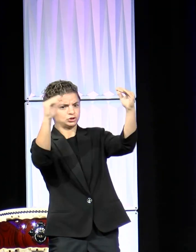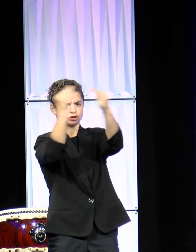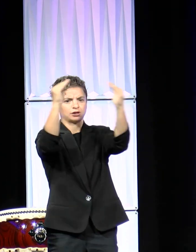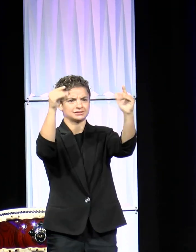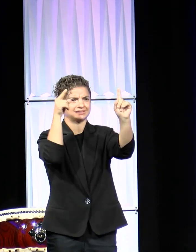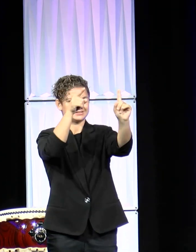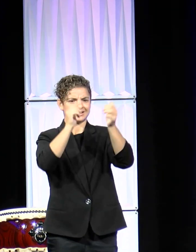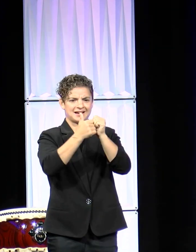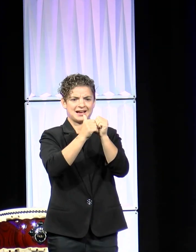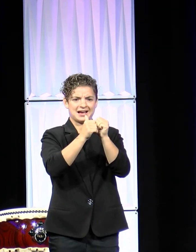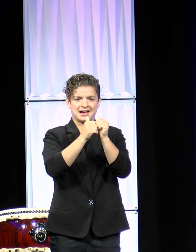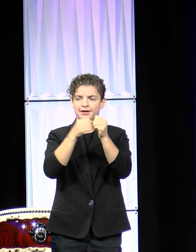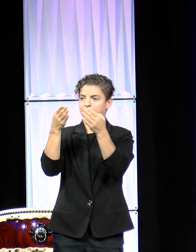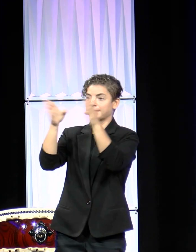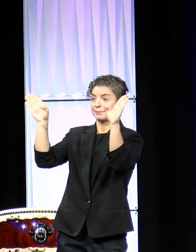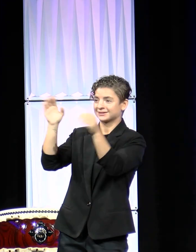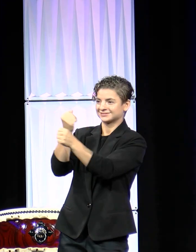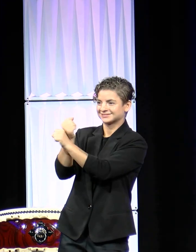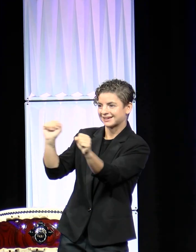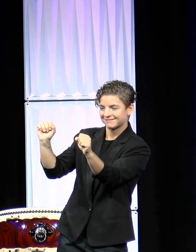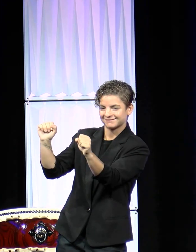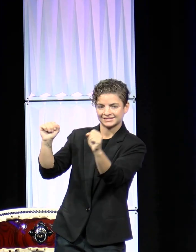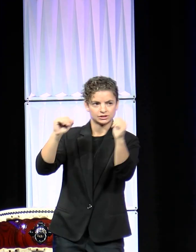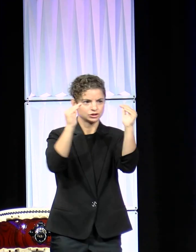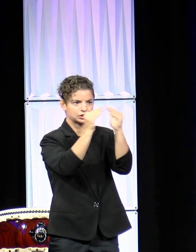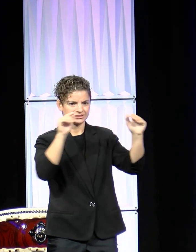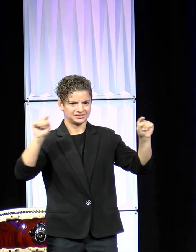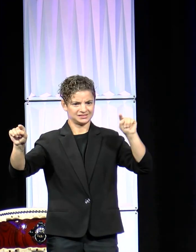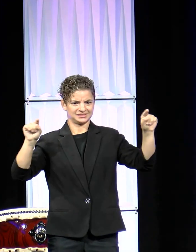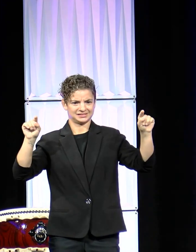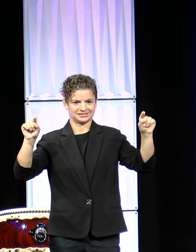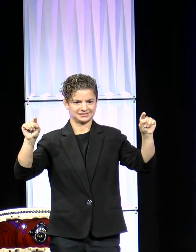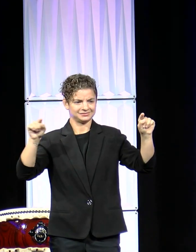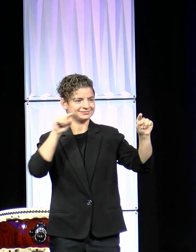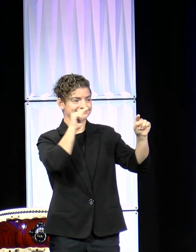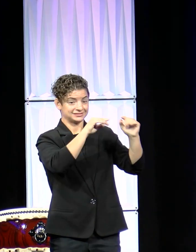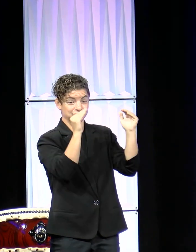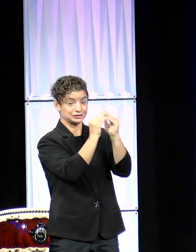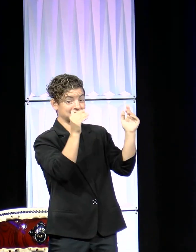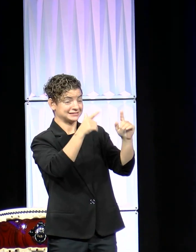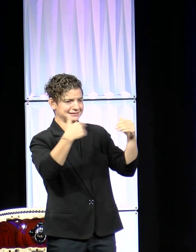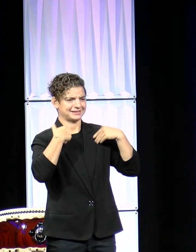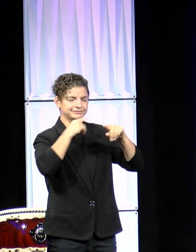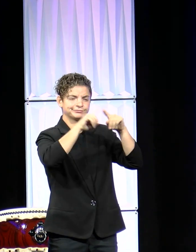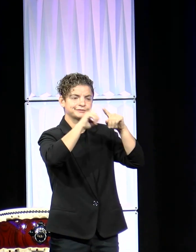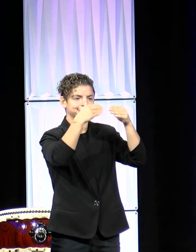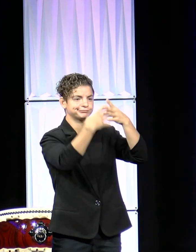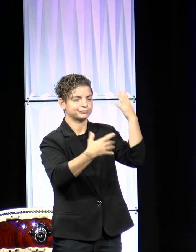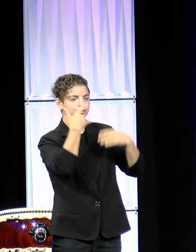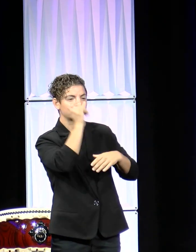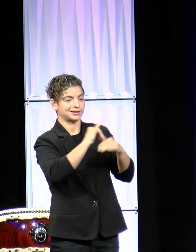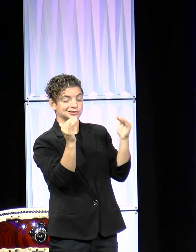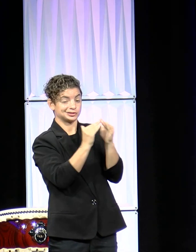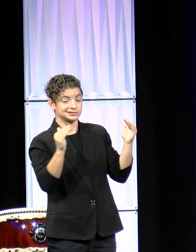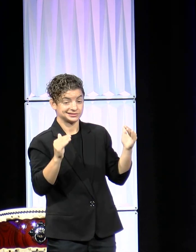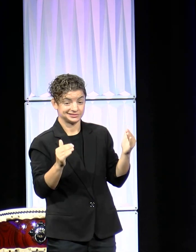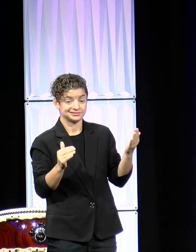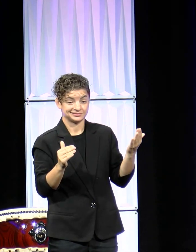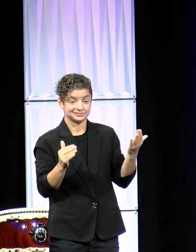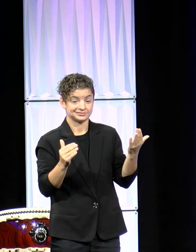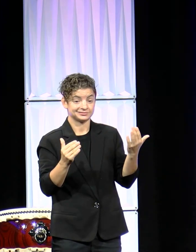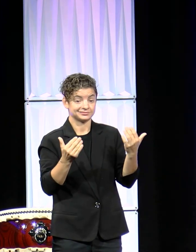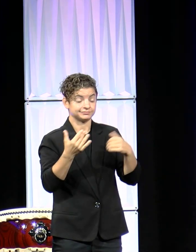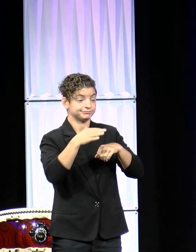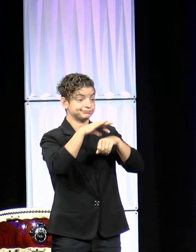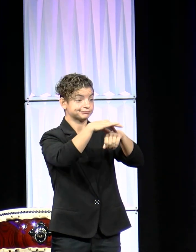to think about different forms of justice. We've talked about climate justice, reproductive justice,